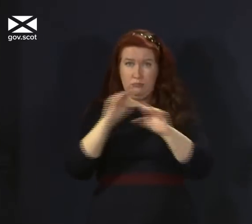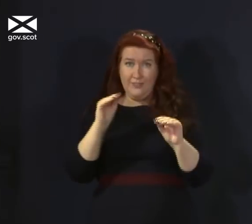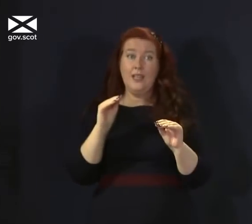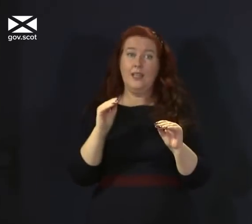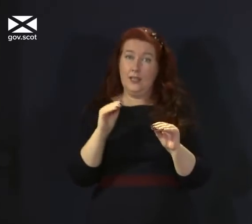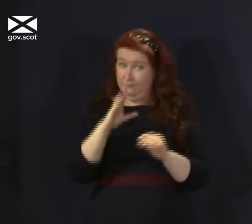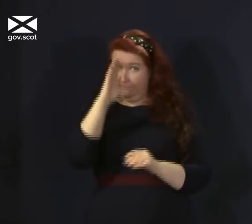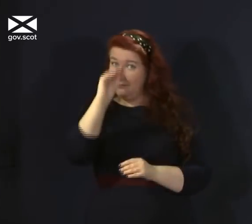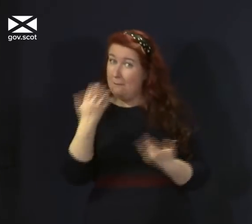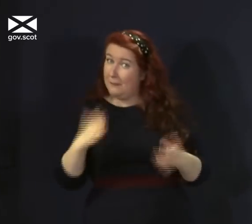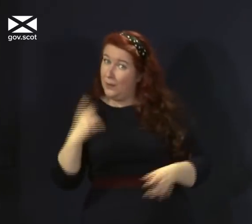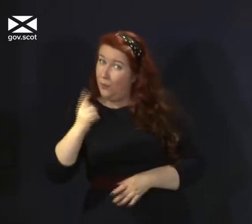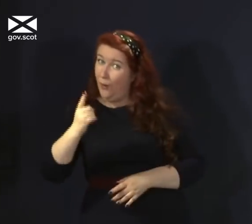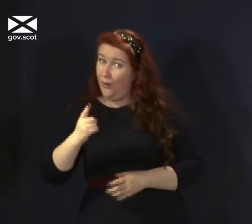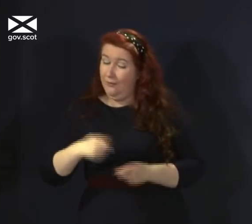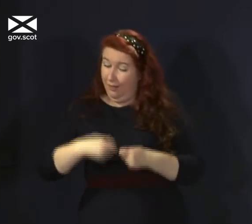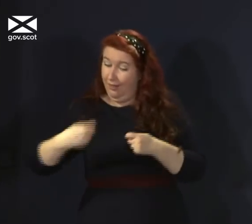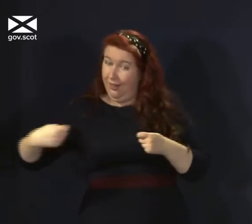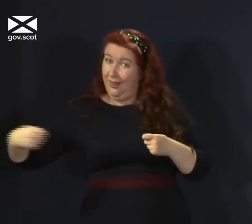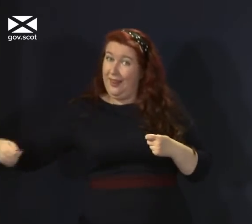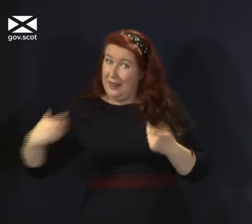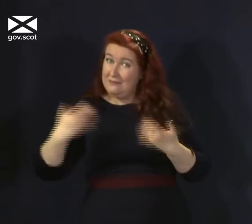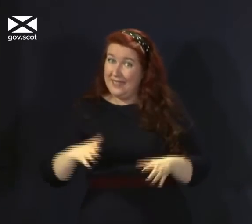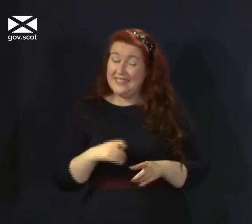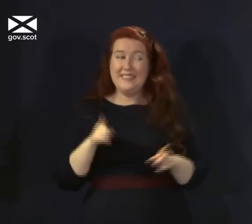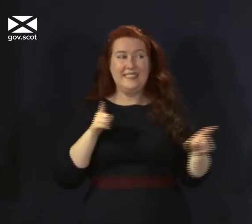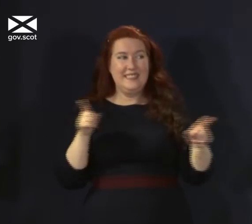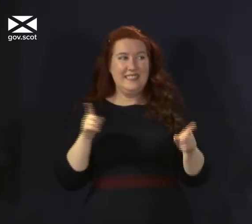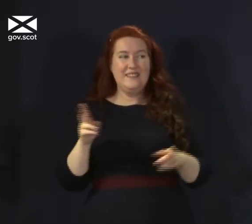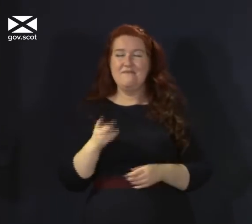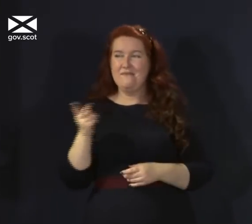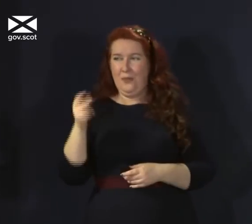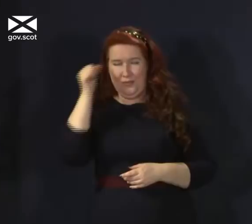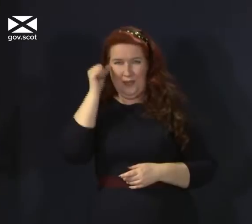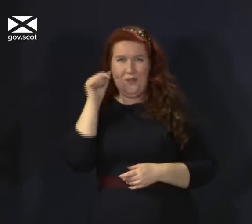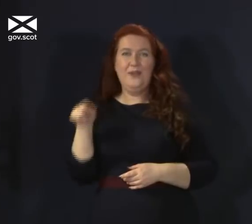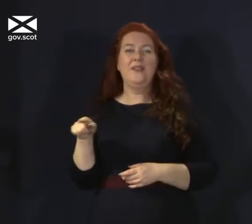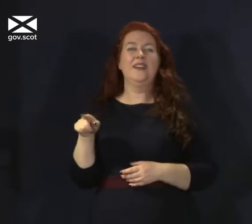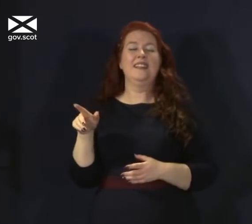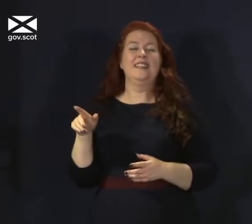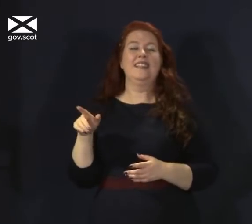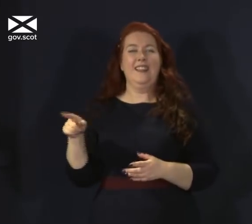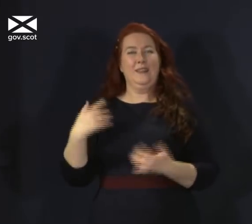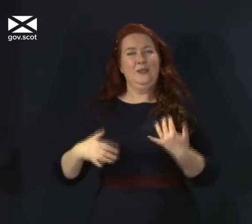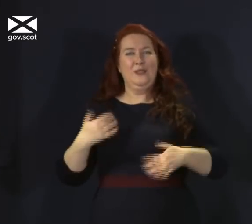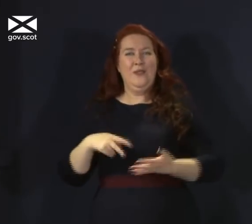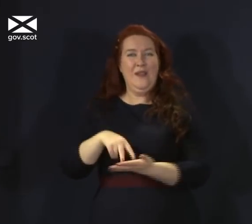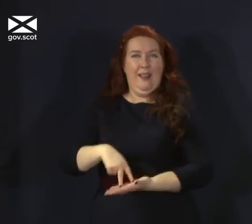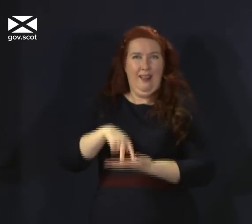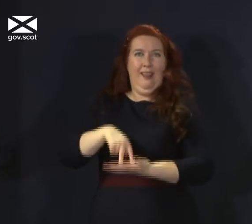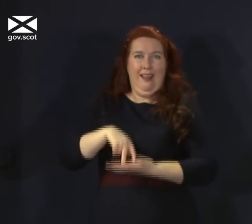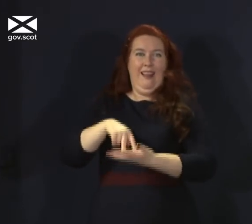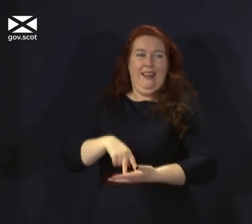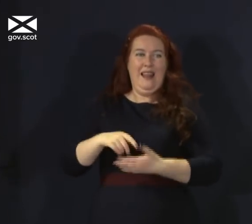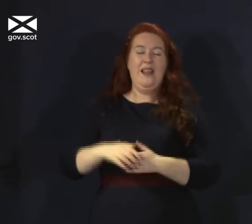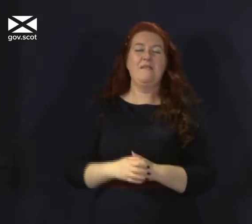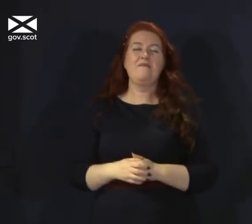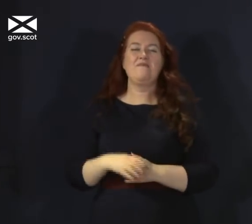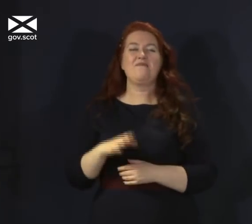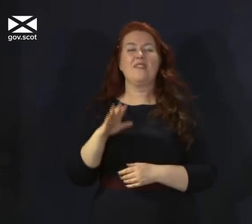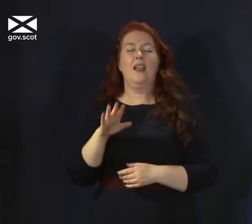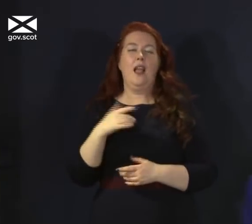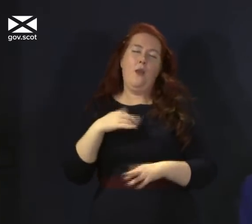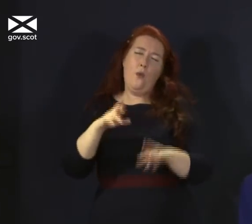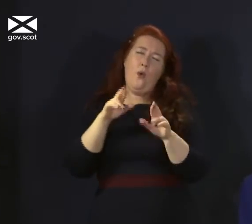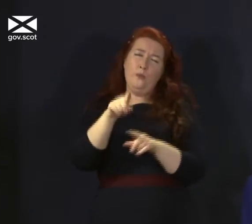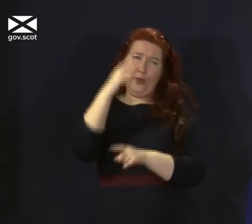I warned you, longer than normal. Gregor and Jason will be getting sore legs as we stand here. But I